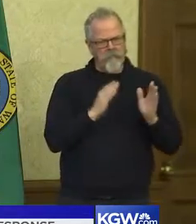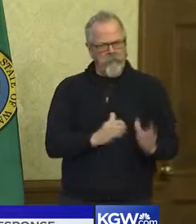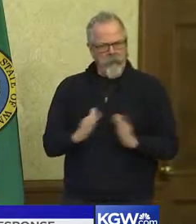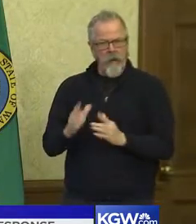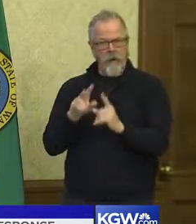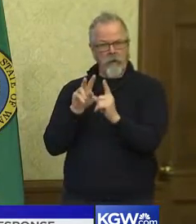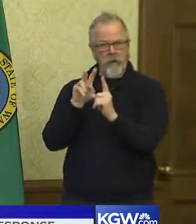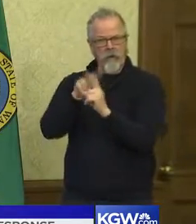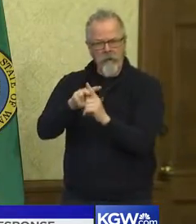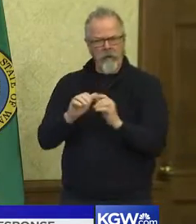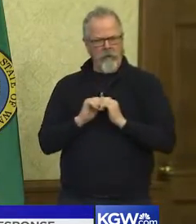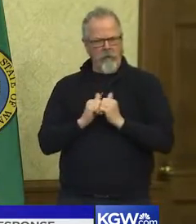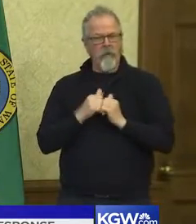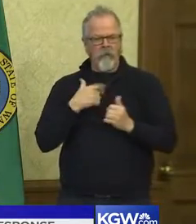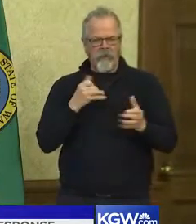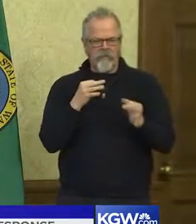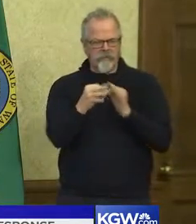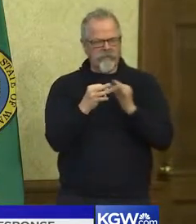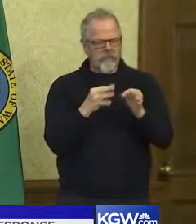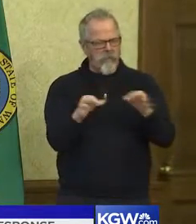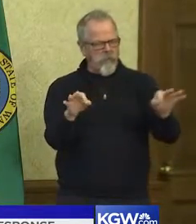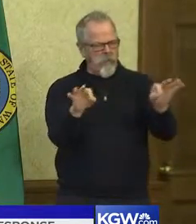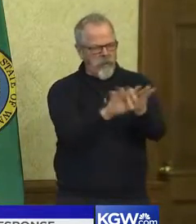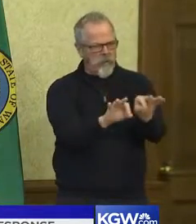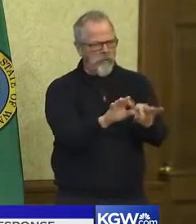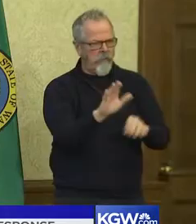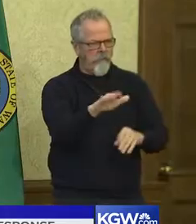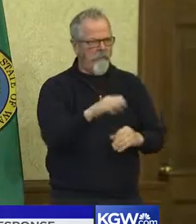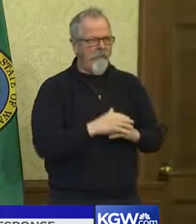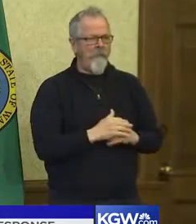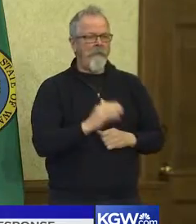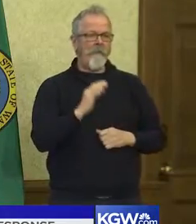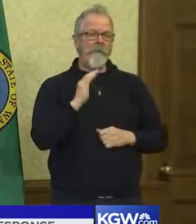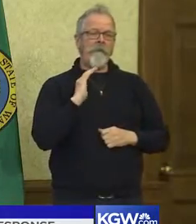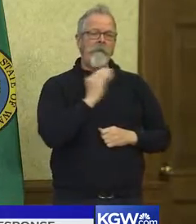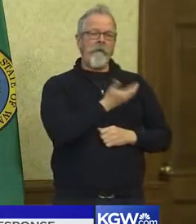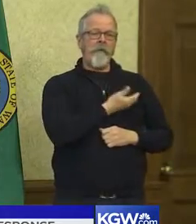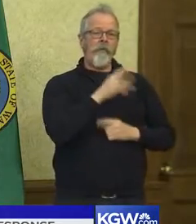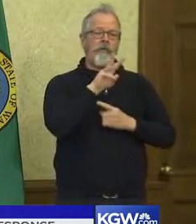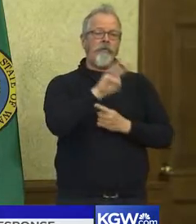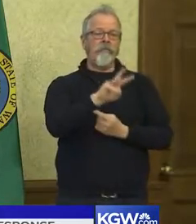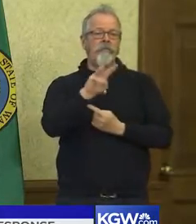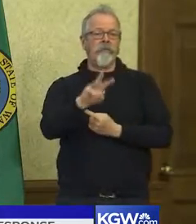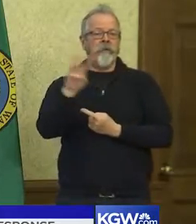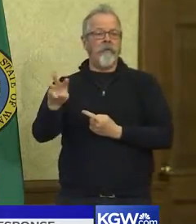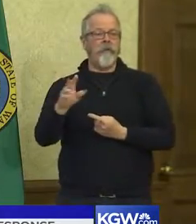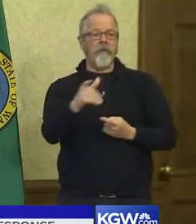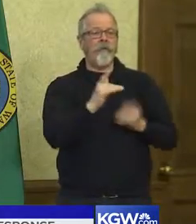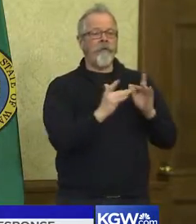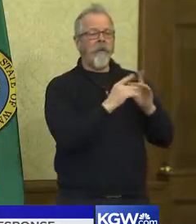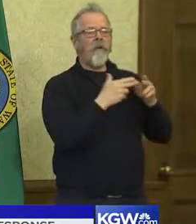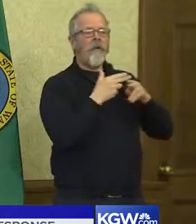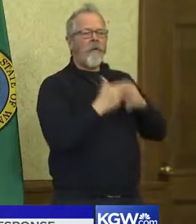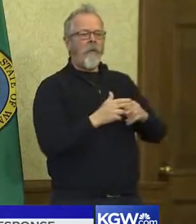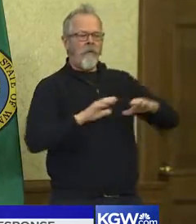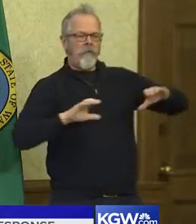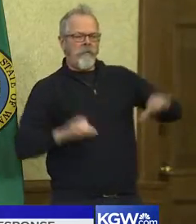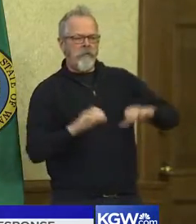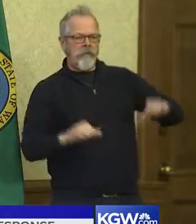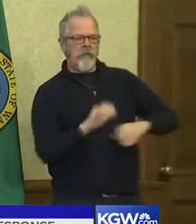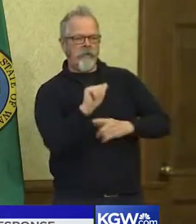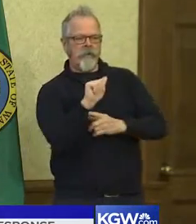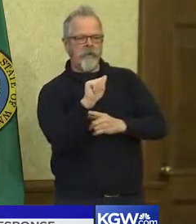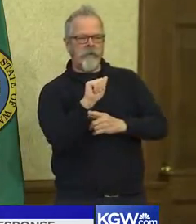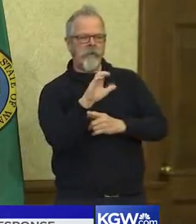website, esd.wa.gov, you will find our action alerts. It's through that we're going to be providing instructions and